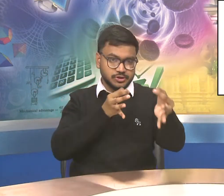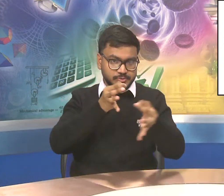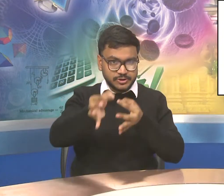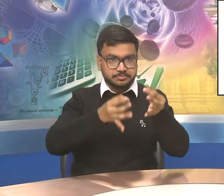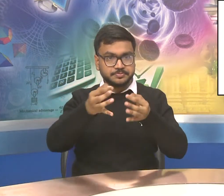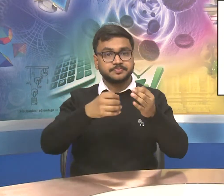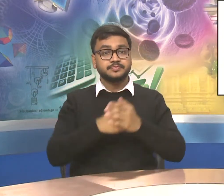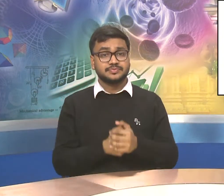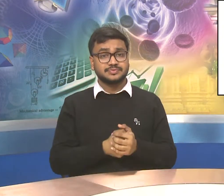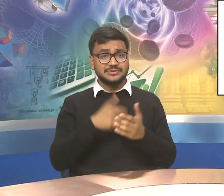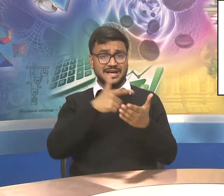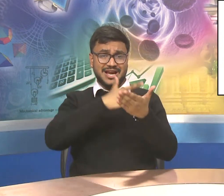Introduction.